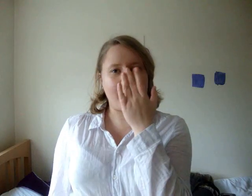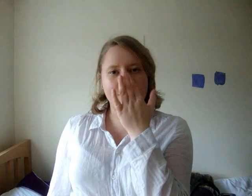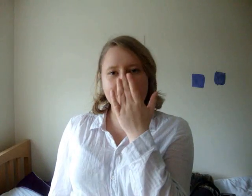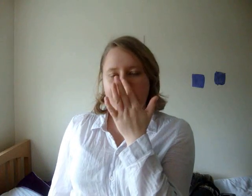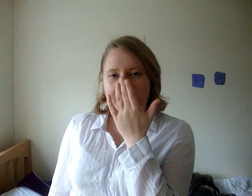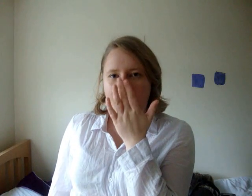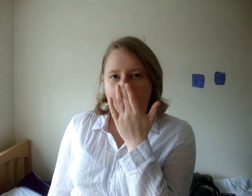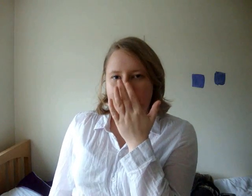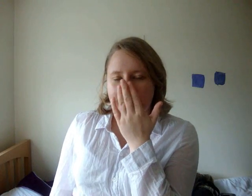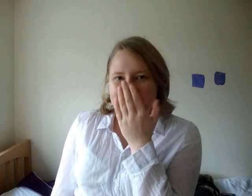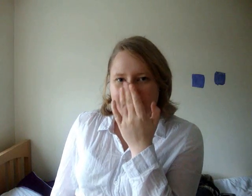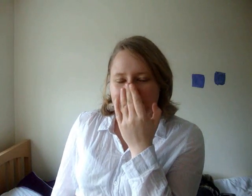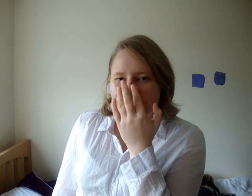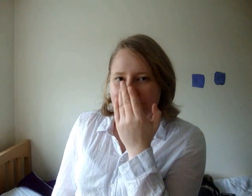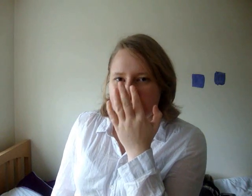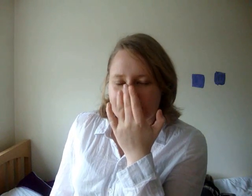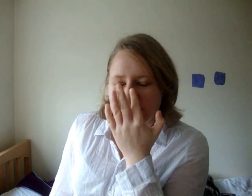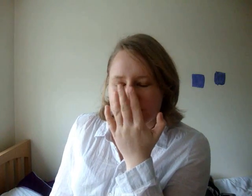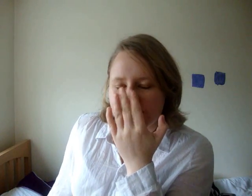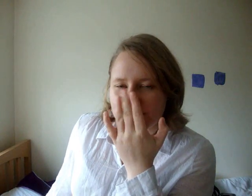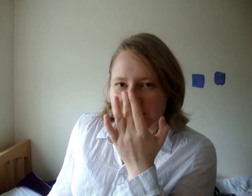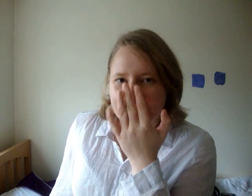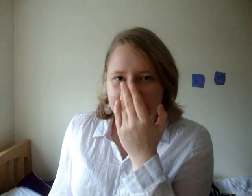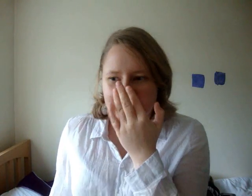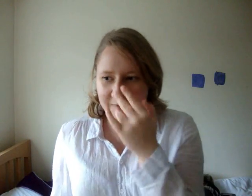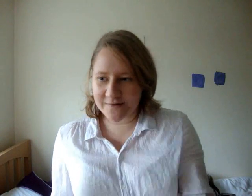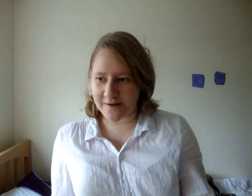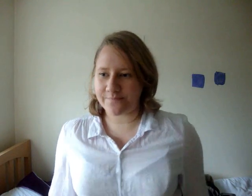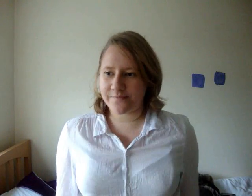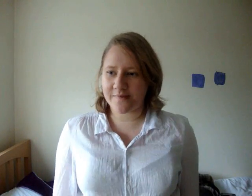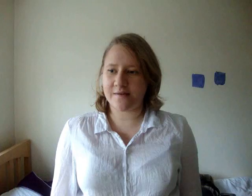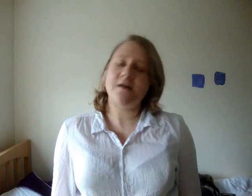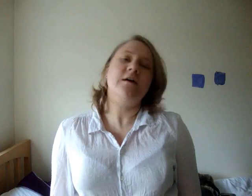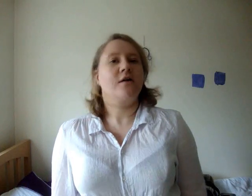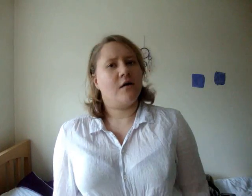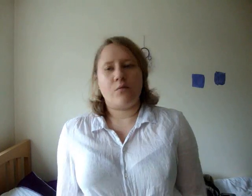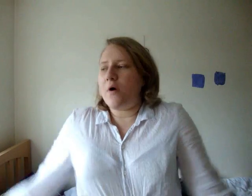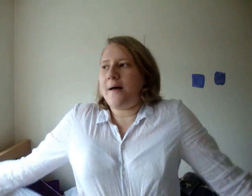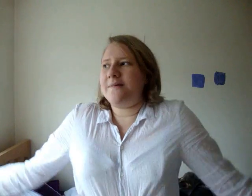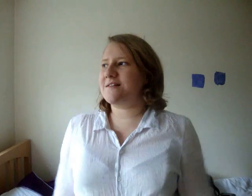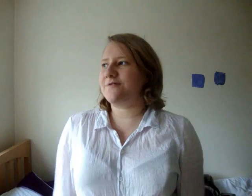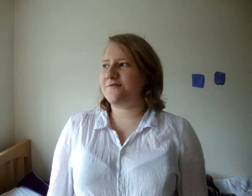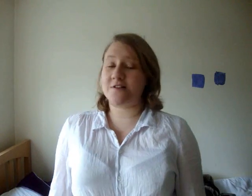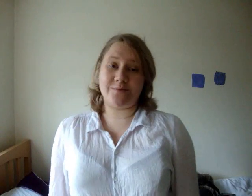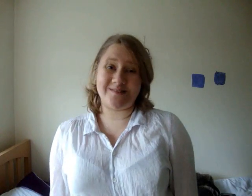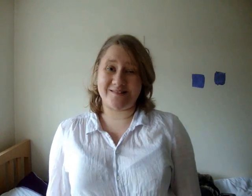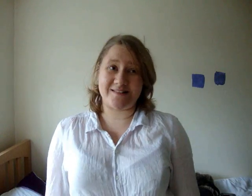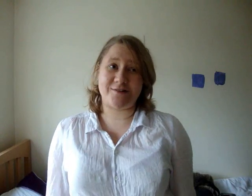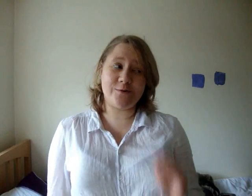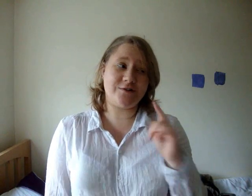old? Tap the nose. Tap, tap, tap, tap, tap, tap, tap. What happens if someone told you